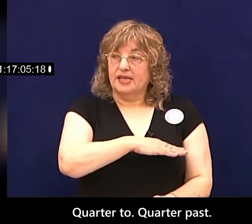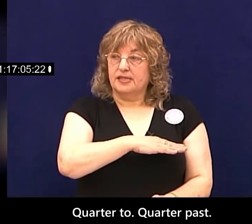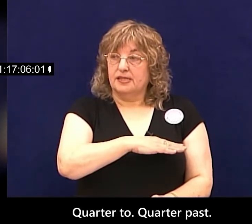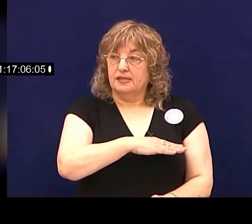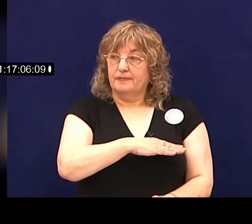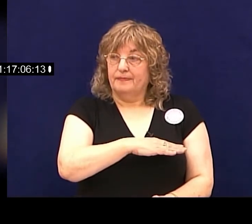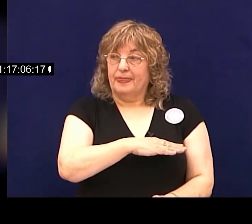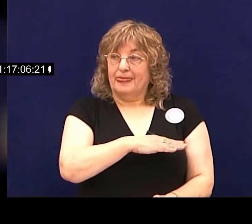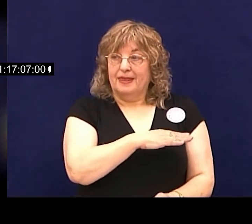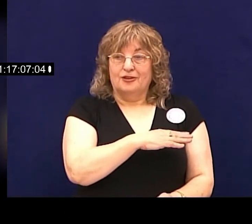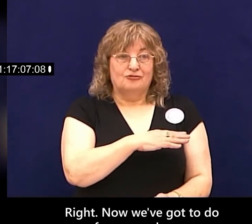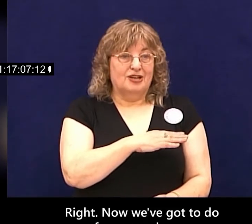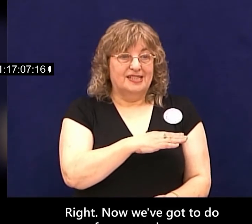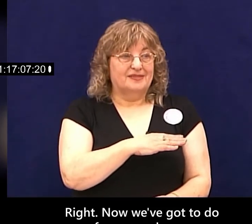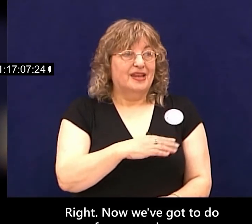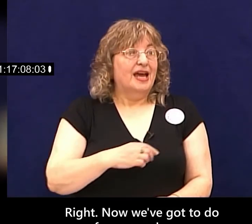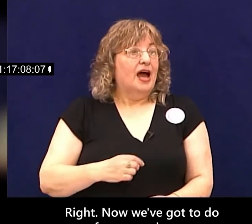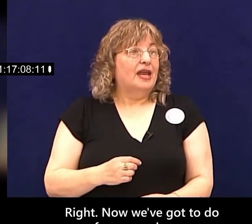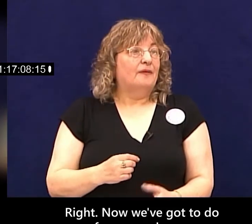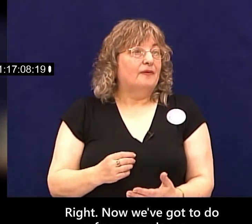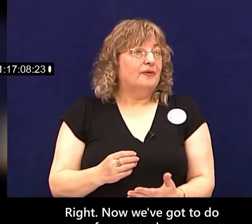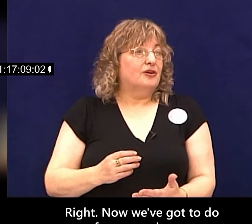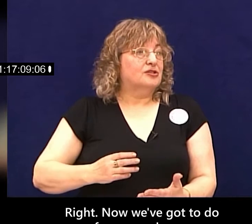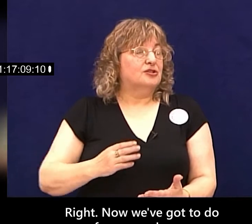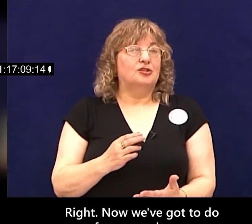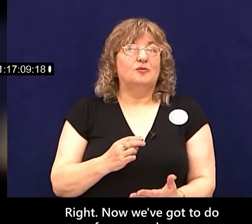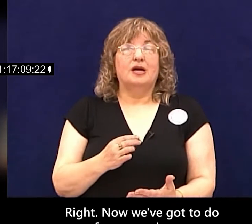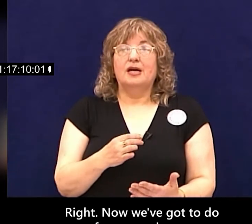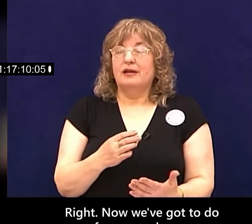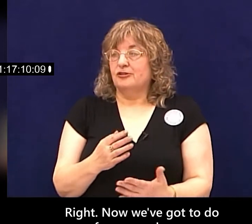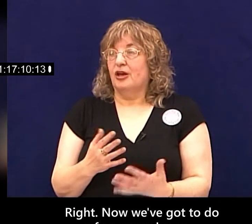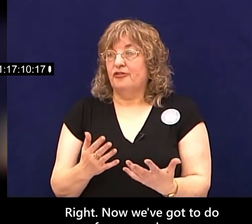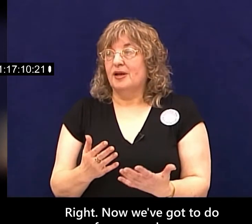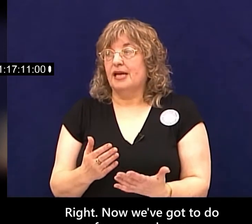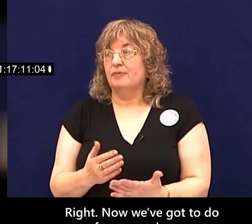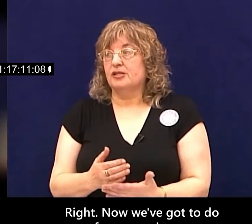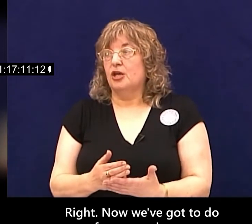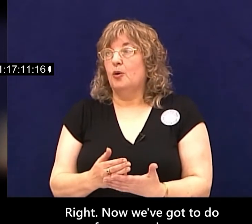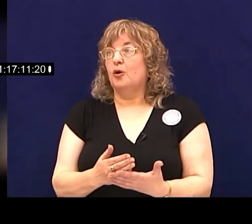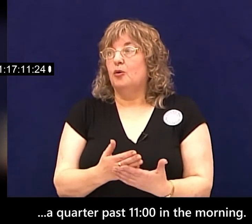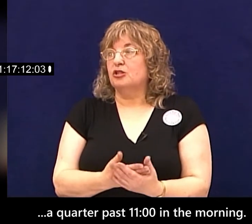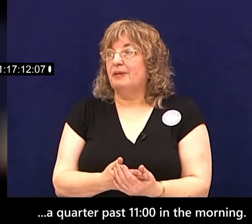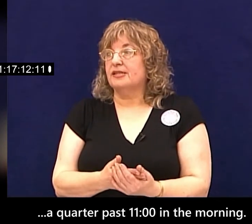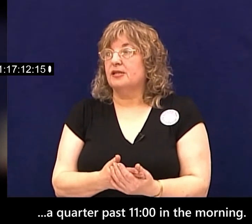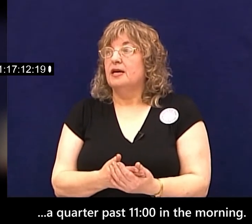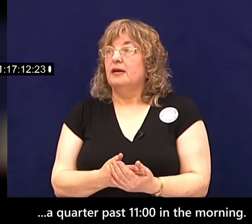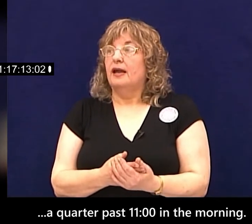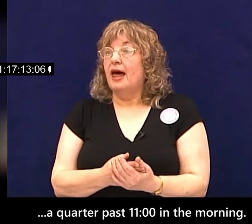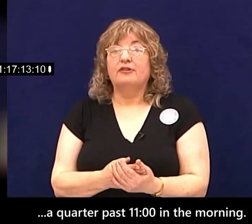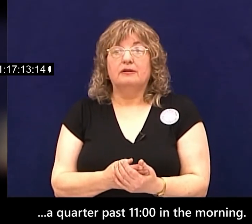1:15. Right. Now we've got to do a few examples. So 11:15 in